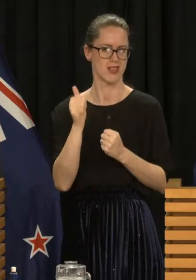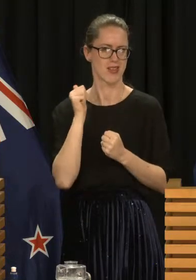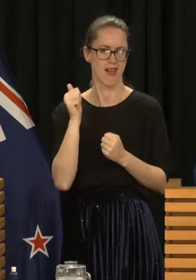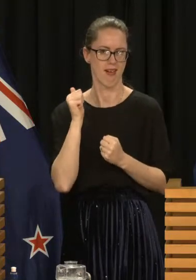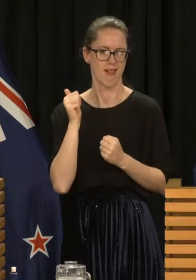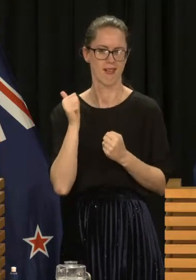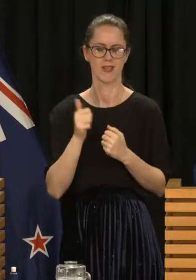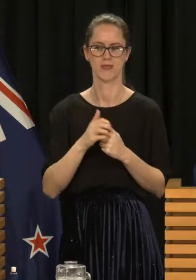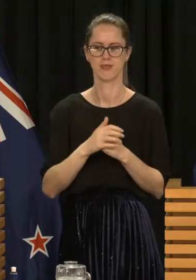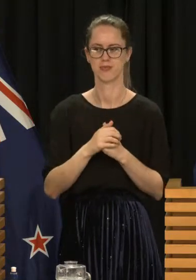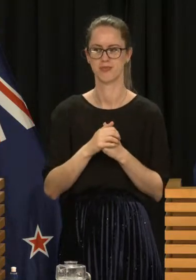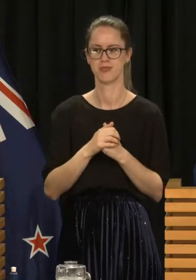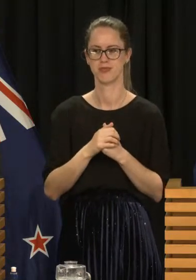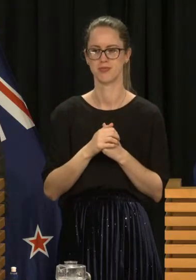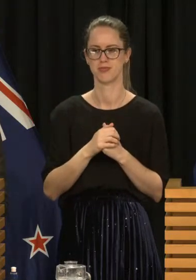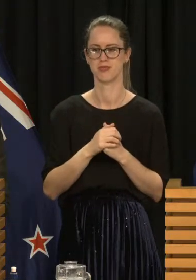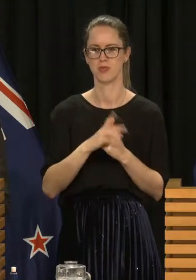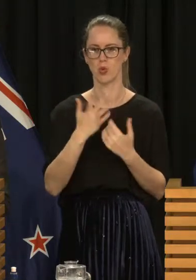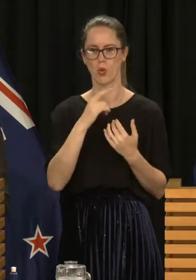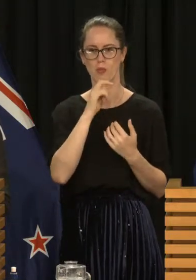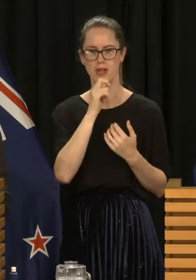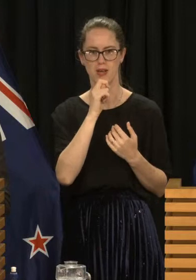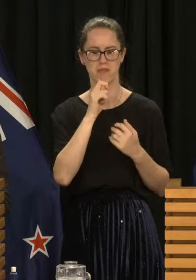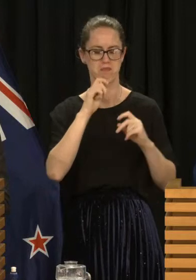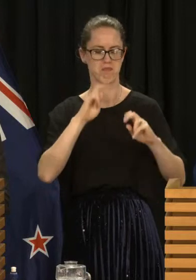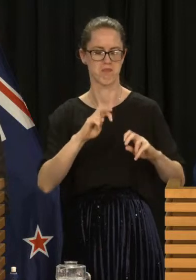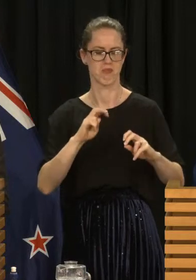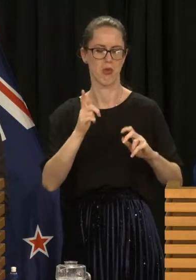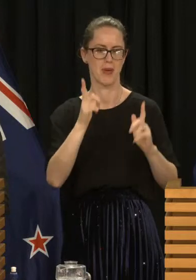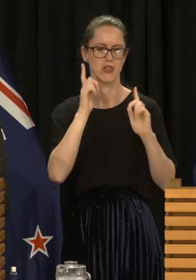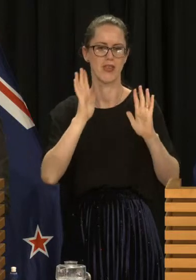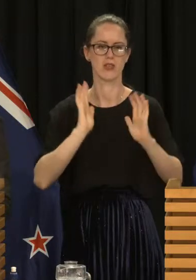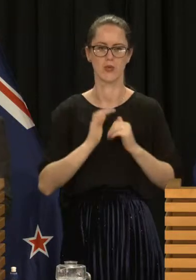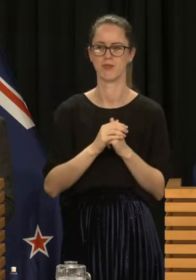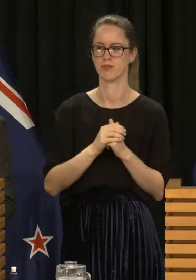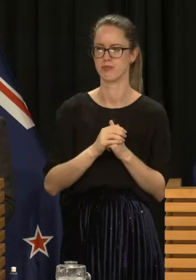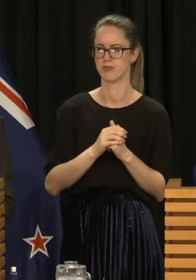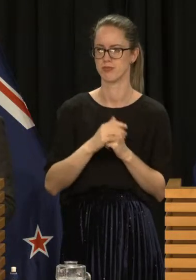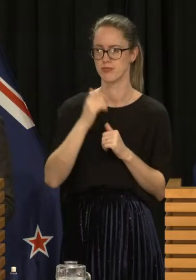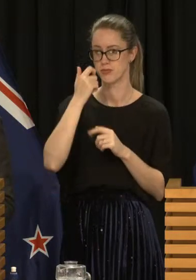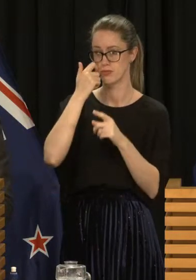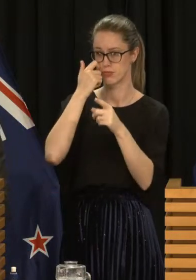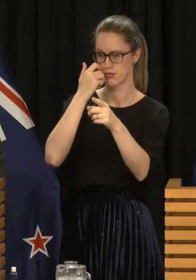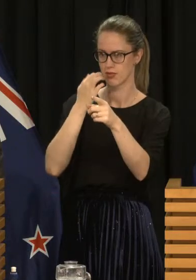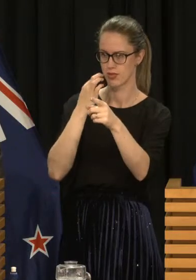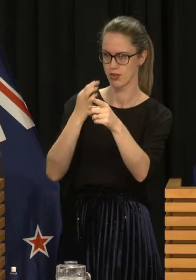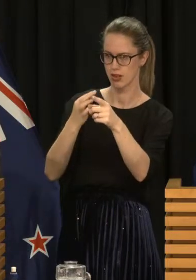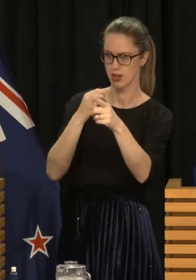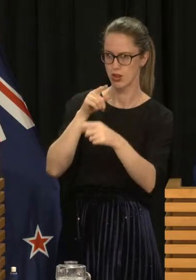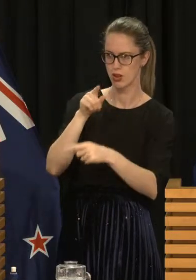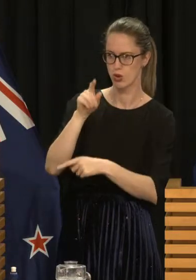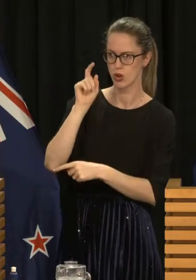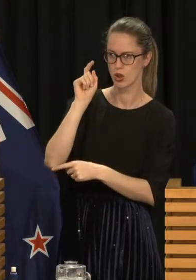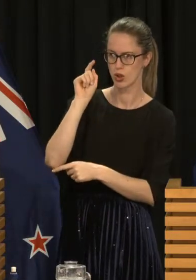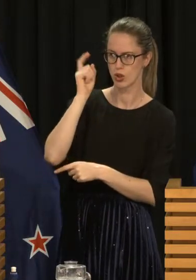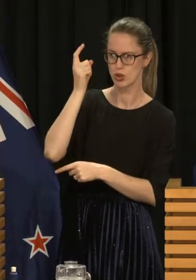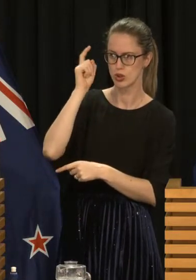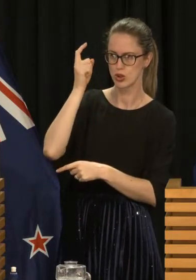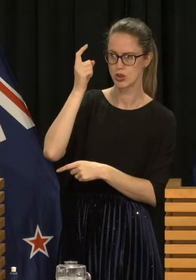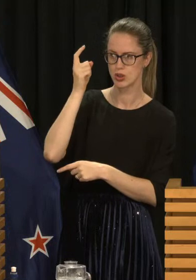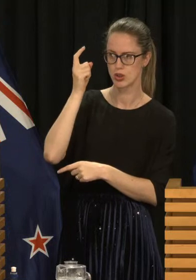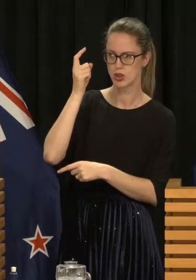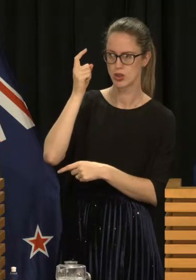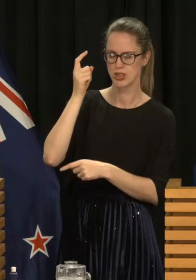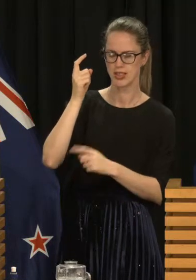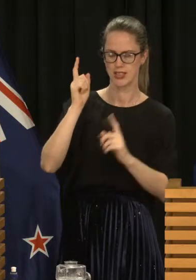subsequently seen, in terms of media commentary from the manager. How concerned are you at all about there being no sort